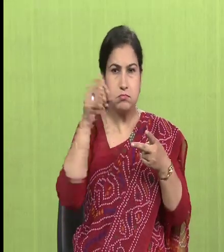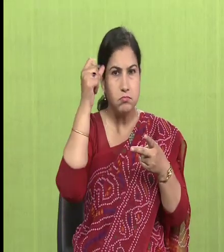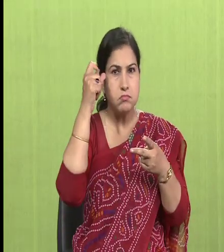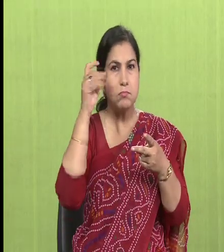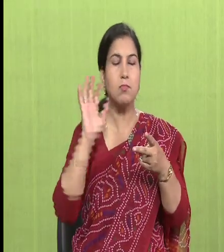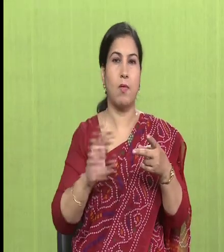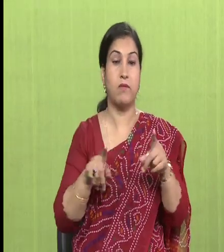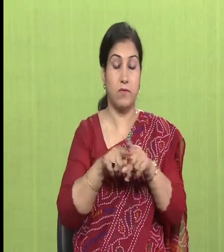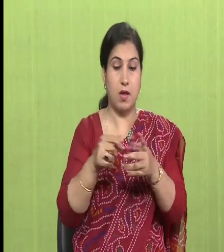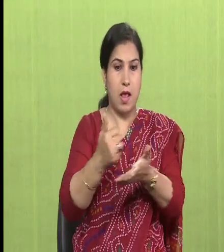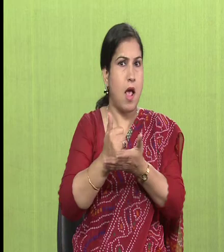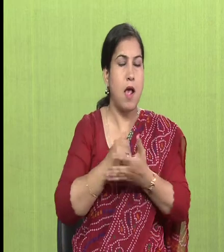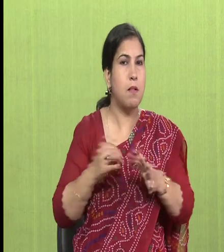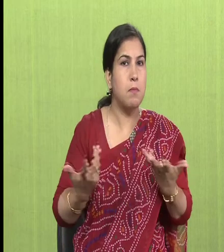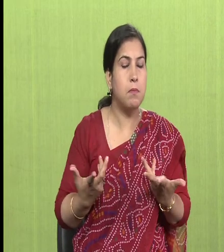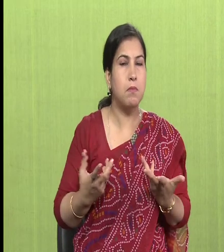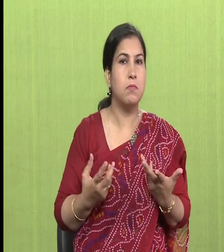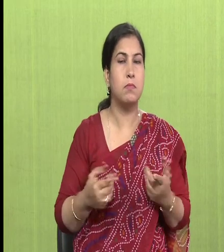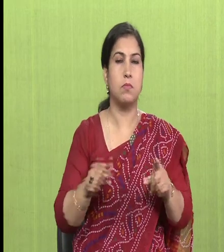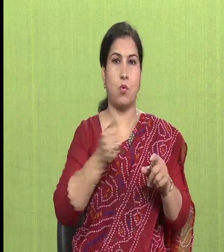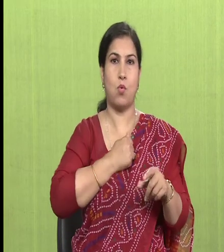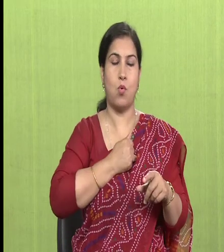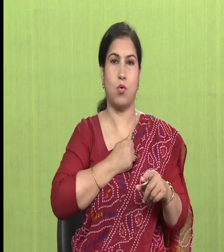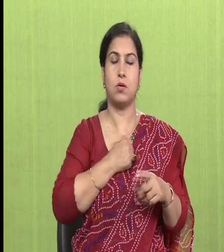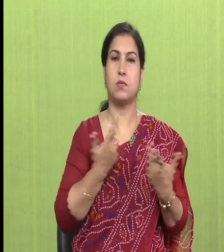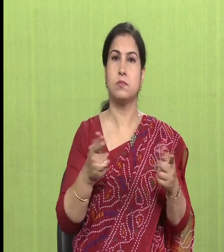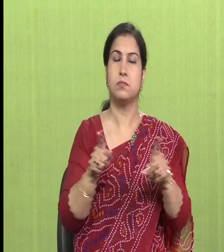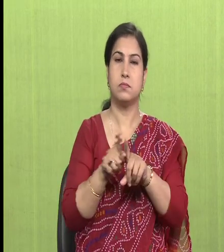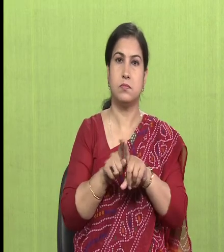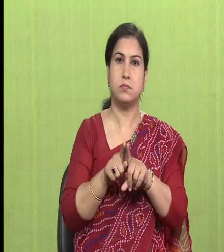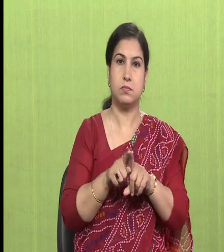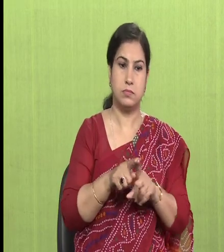Geography helps us to understand about the differences between the society,